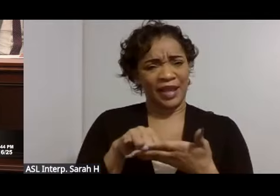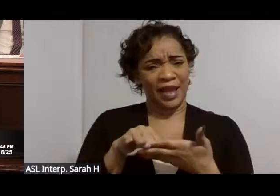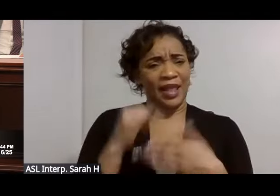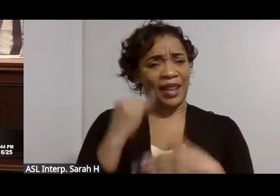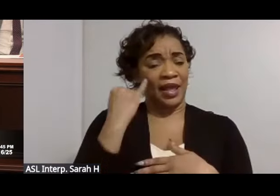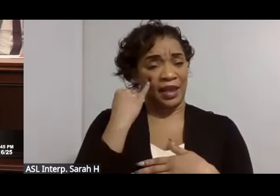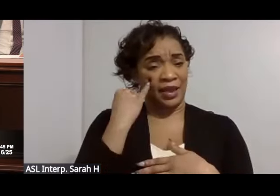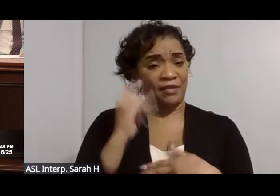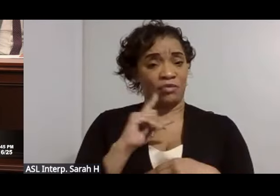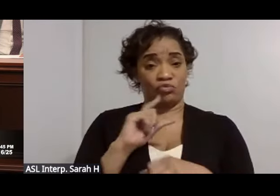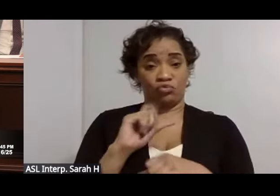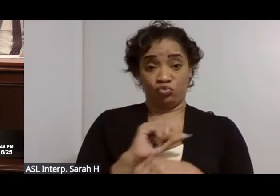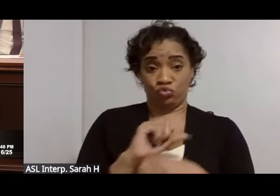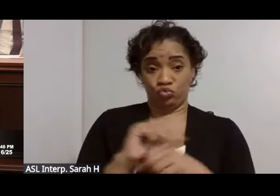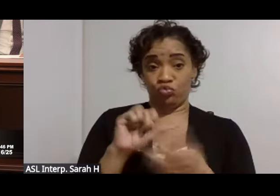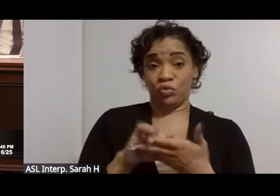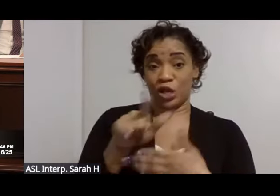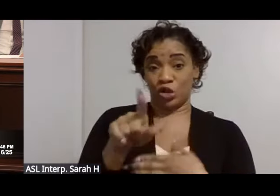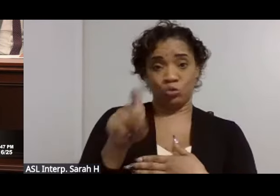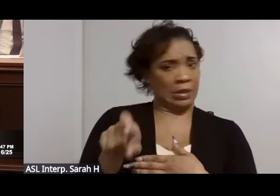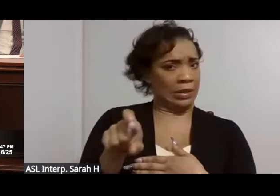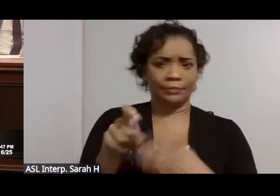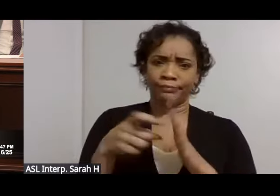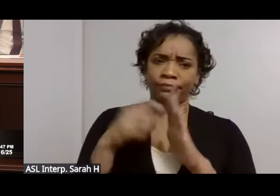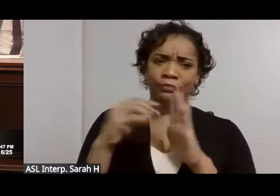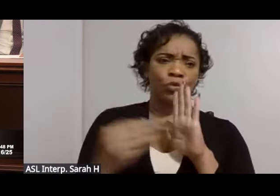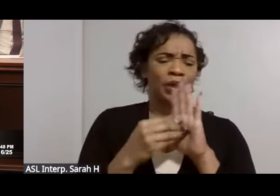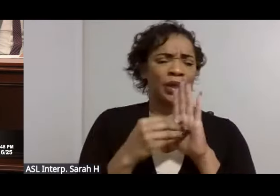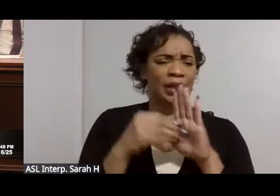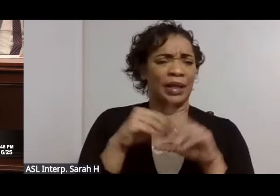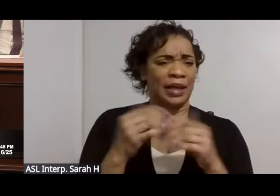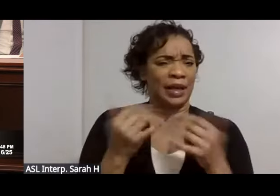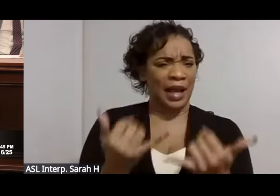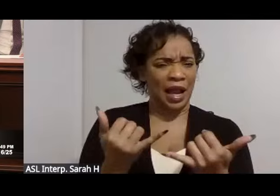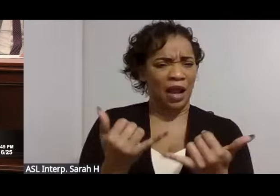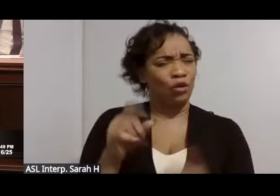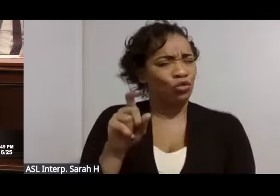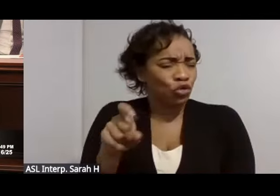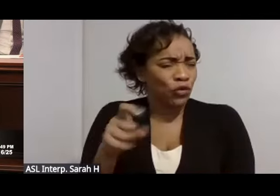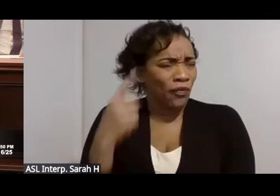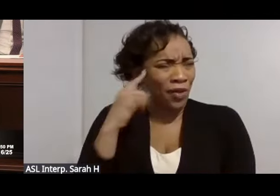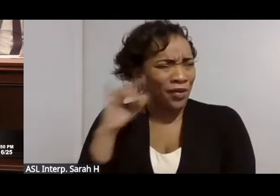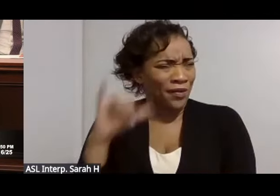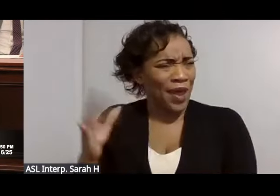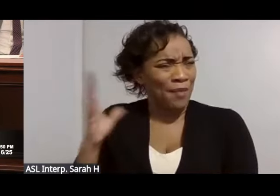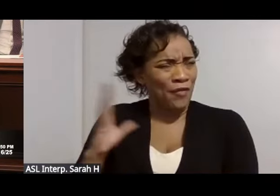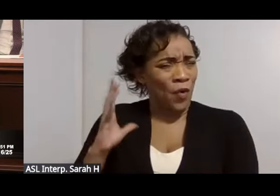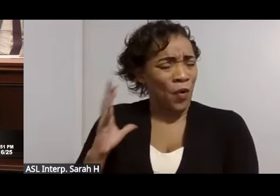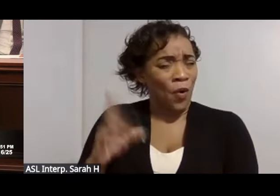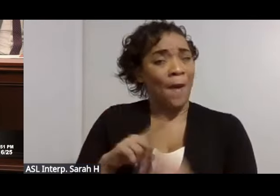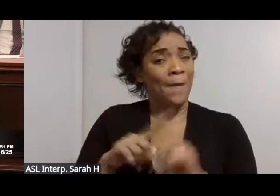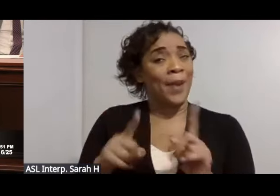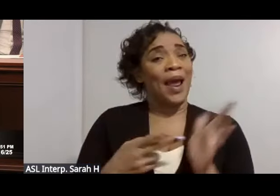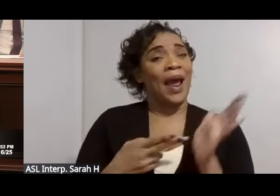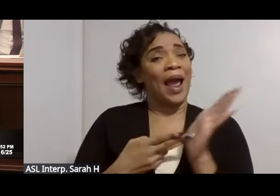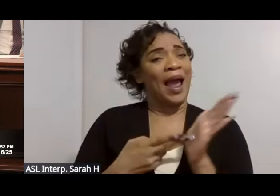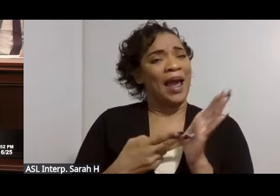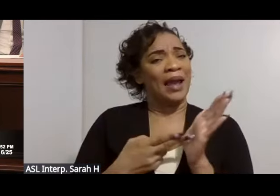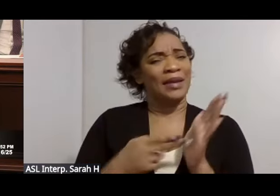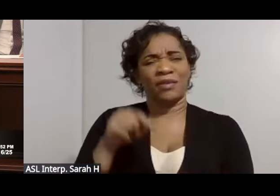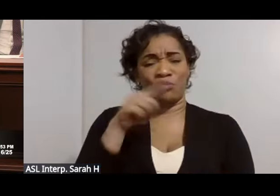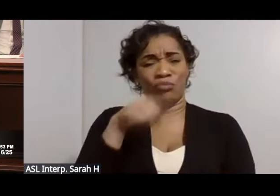that you needed to put this in now, you certainly needed to put it in before. But the truth is, this is